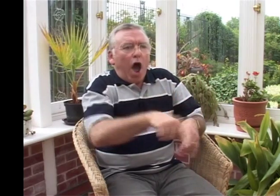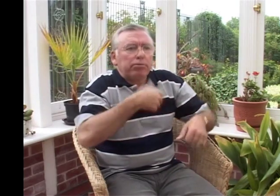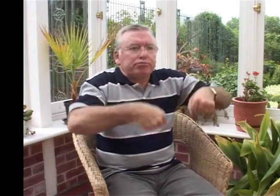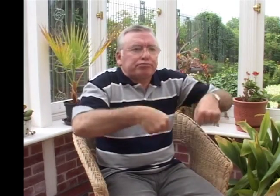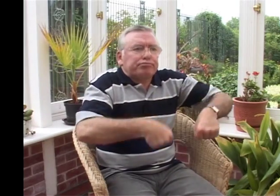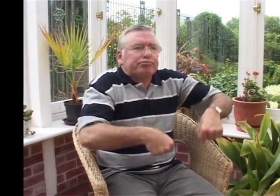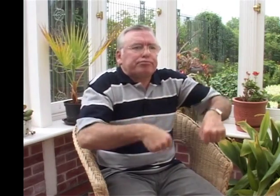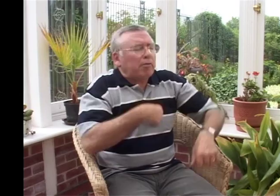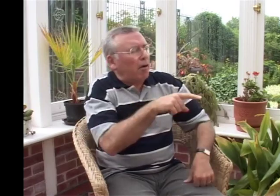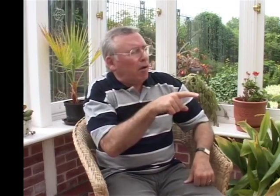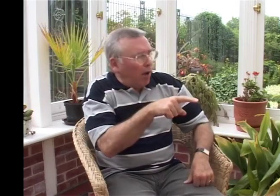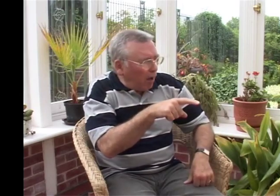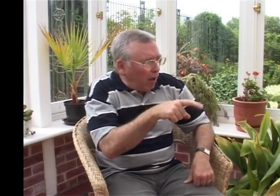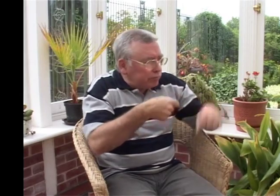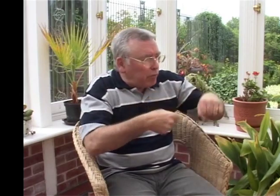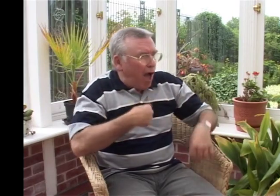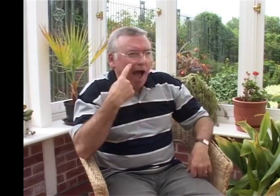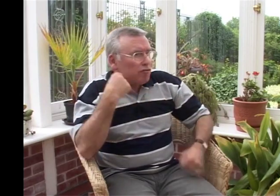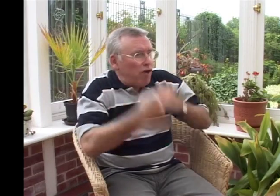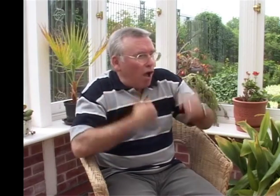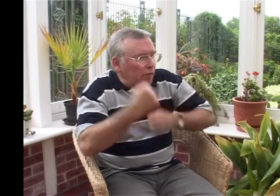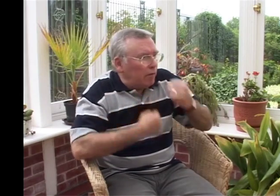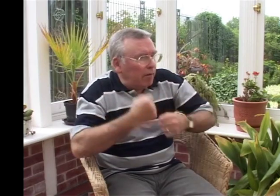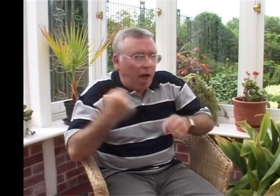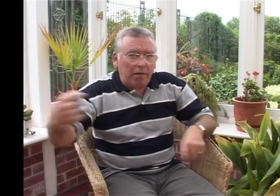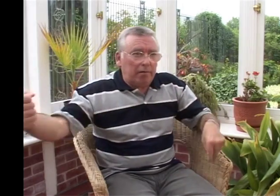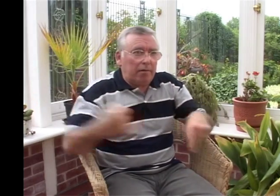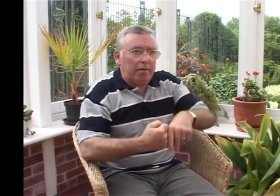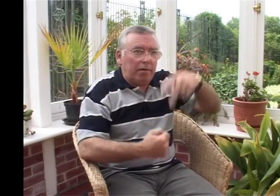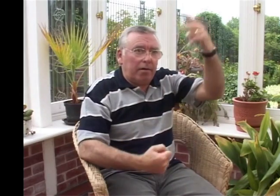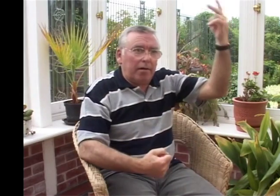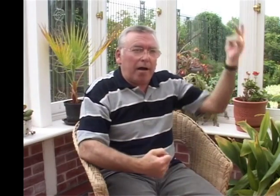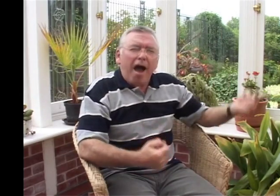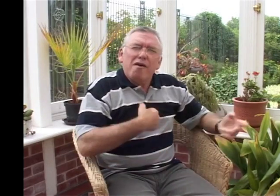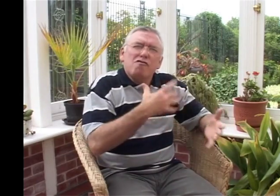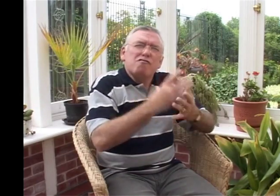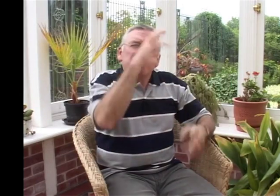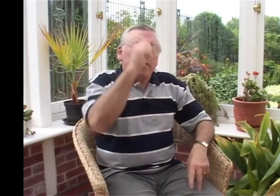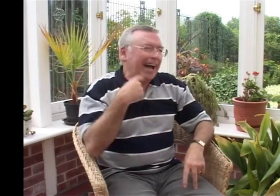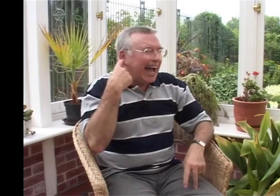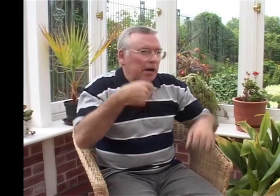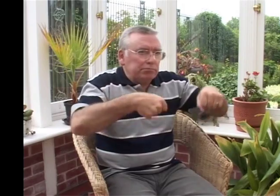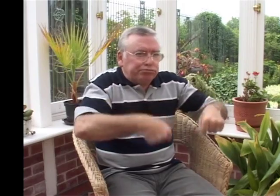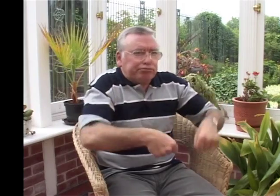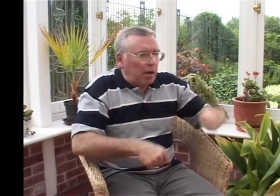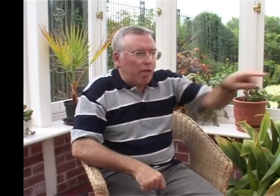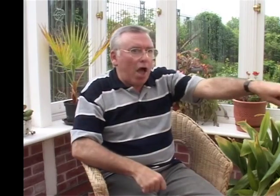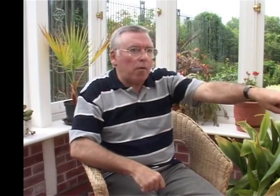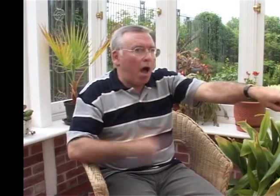drilling up the streets. I thought, I want to have a look, so I ran over, and I got hit by a car. I could hear the drilling, I remember that, but I didn't